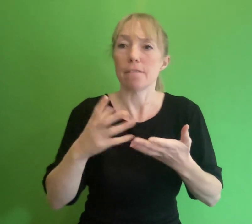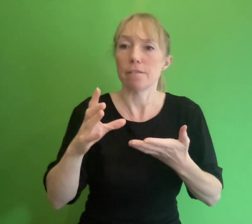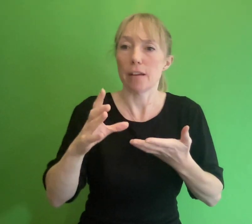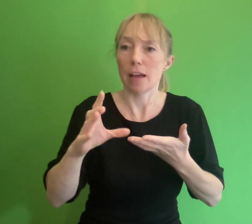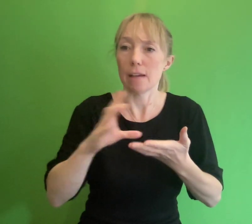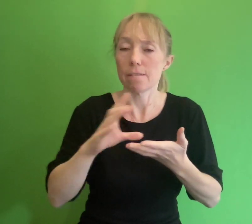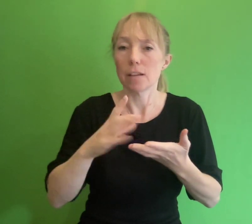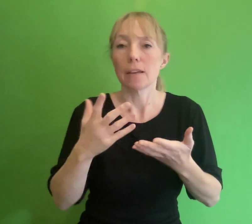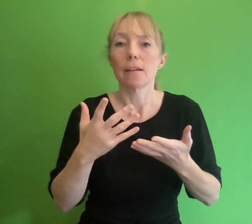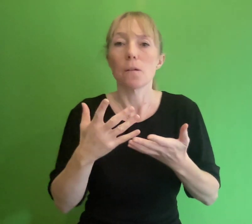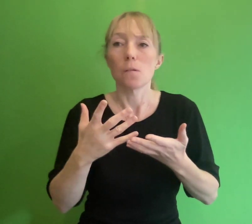Website